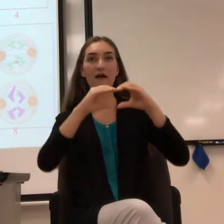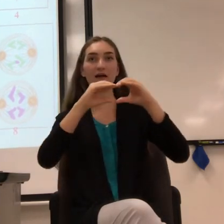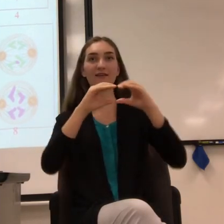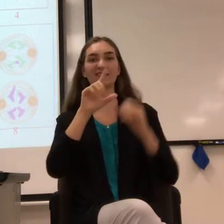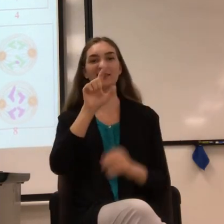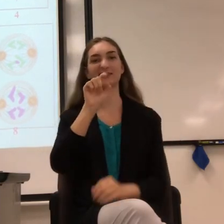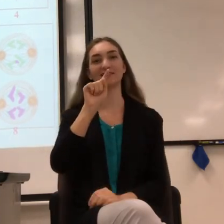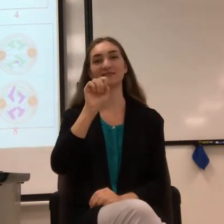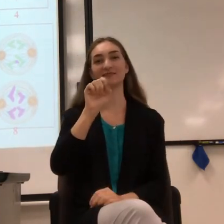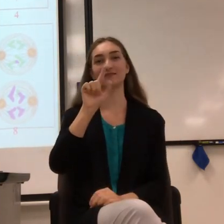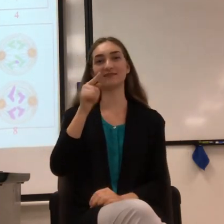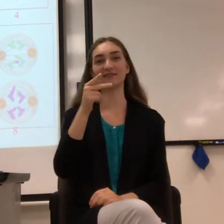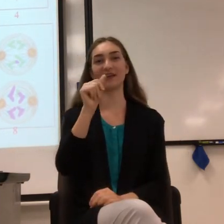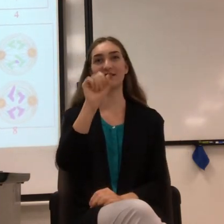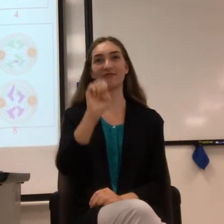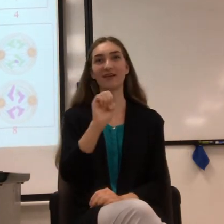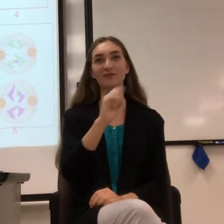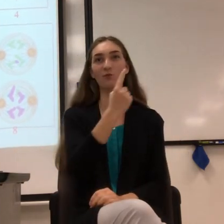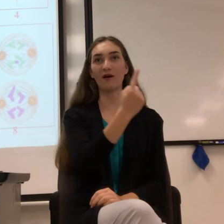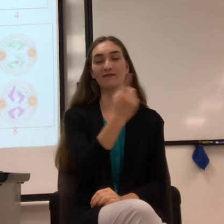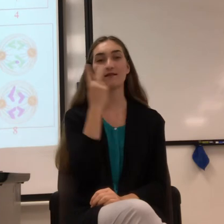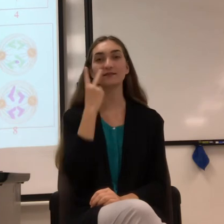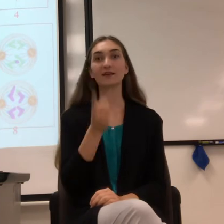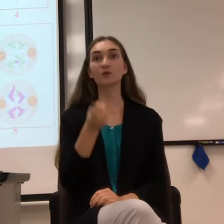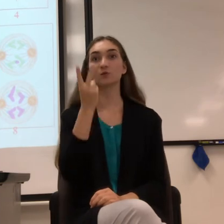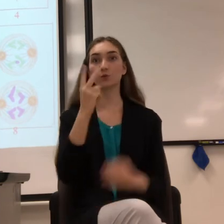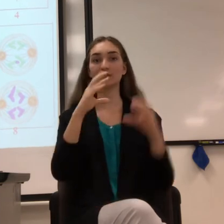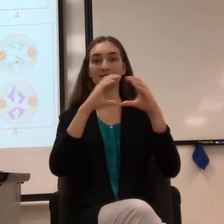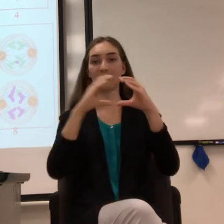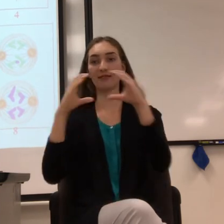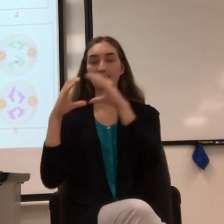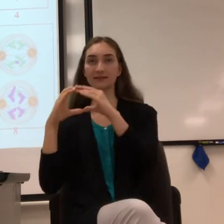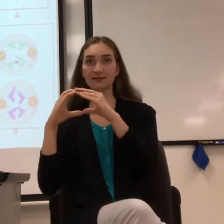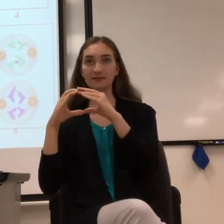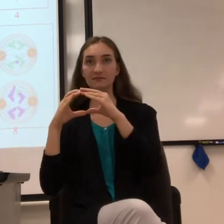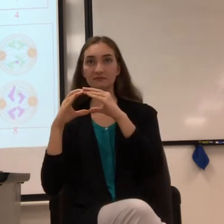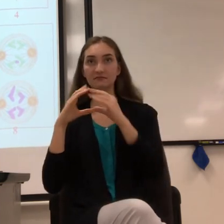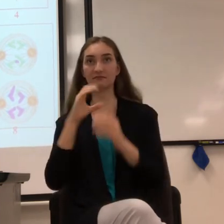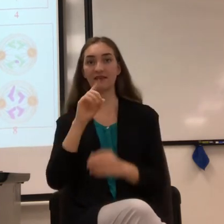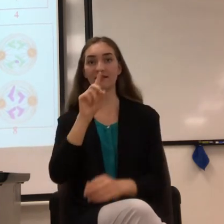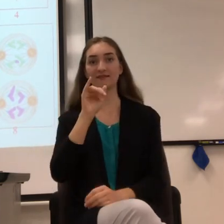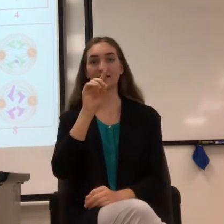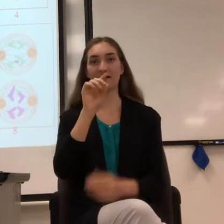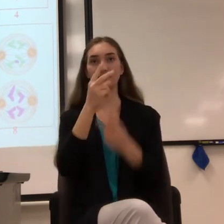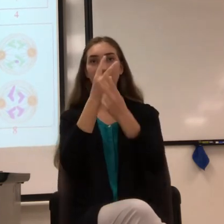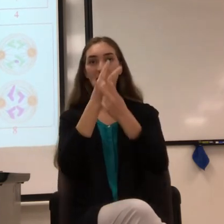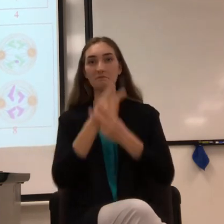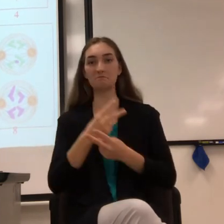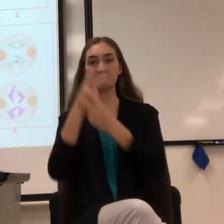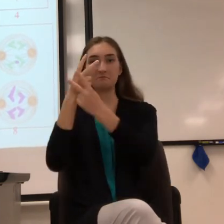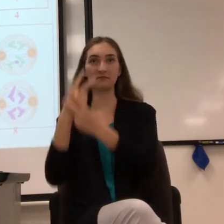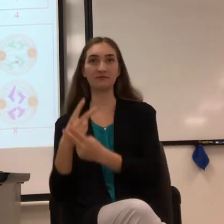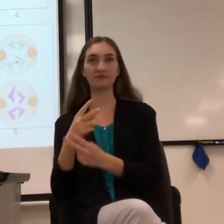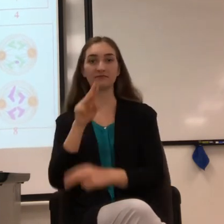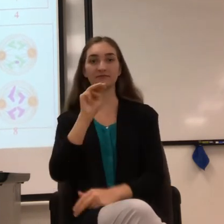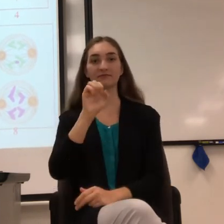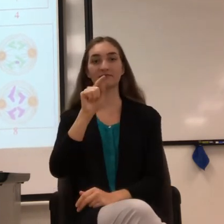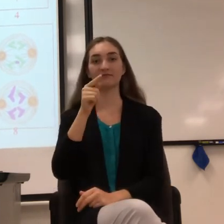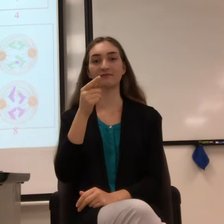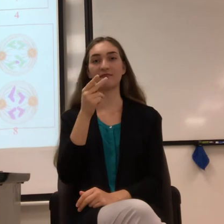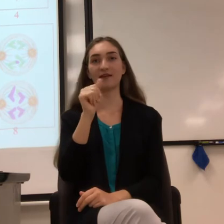one. I see two cells, and these dyads are lining up. This is metaphase